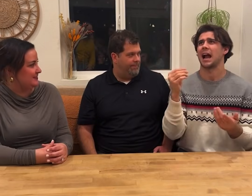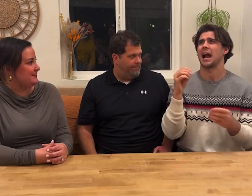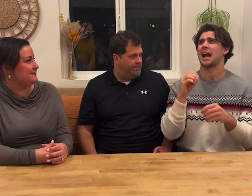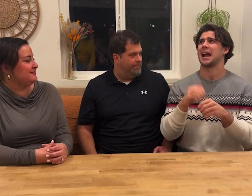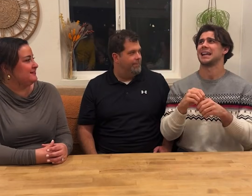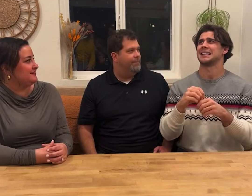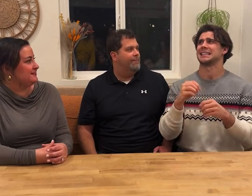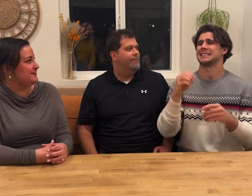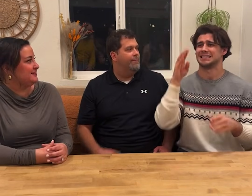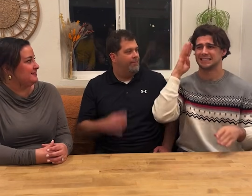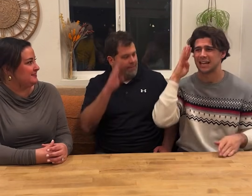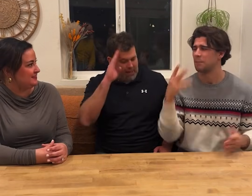that